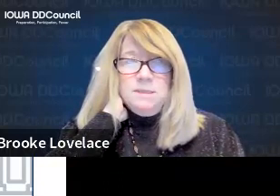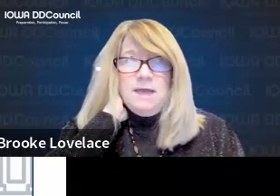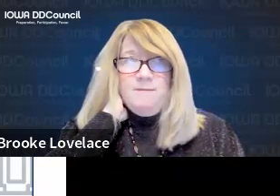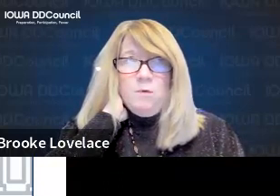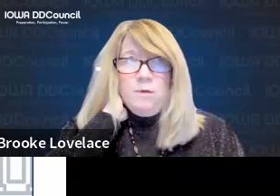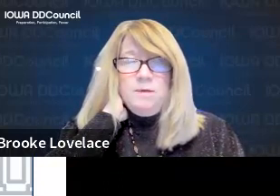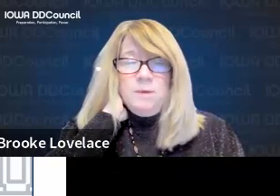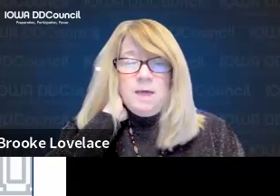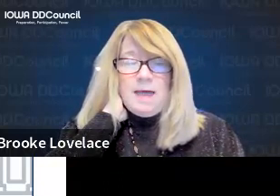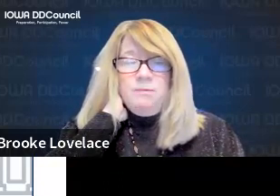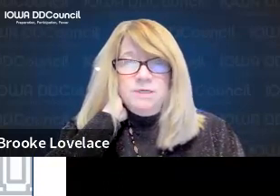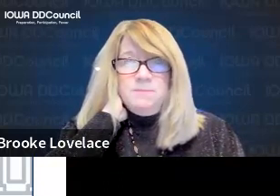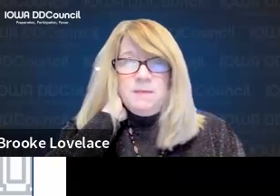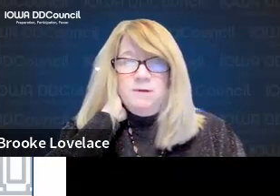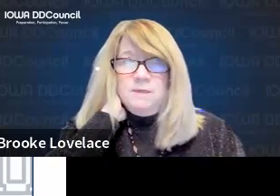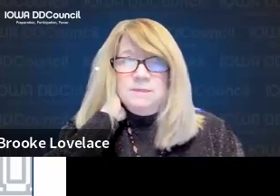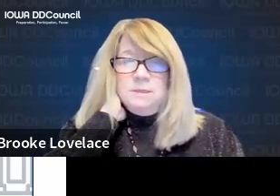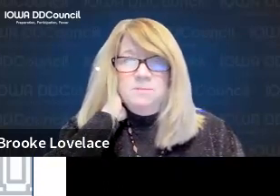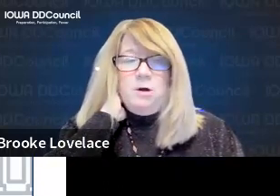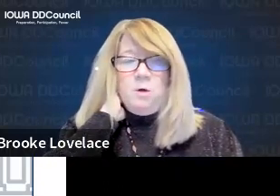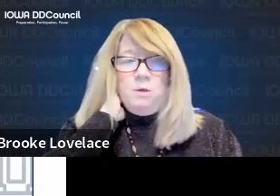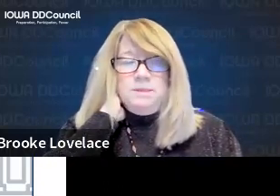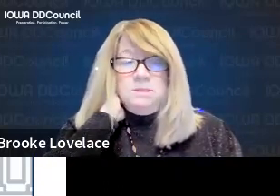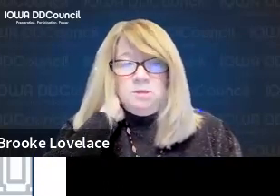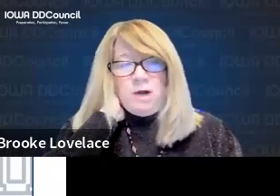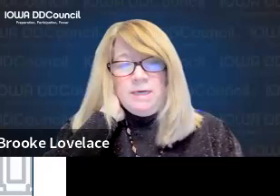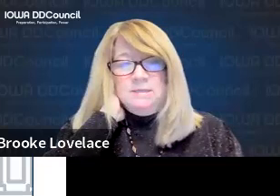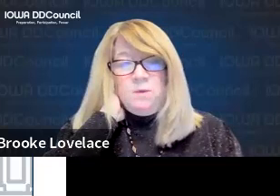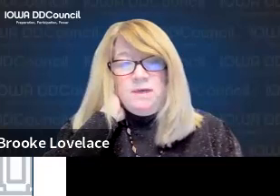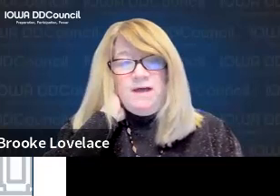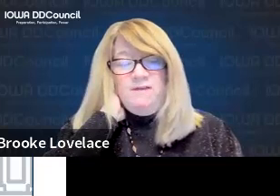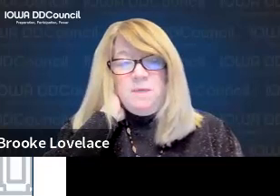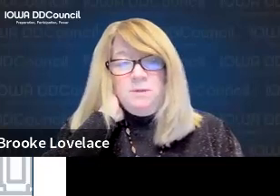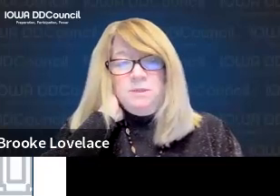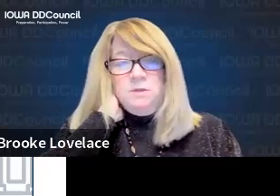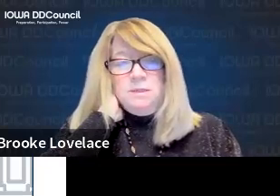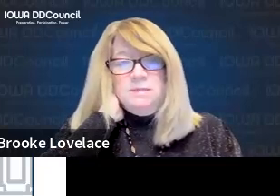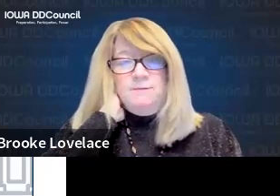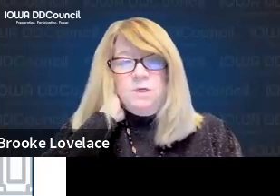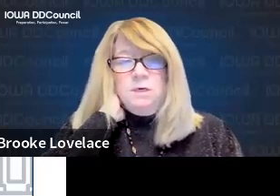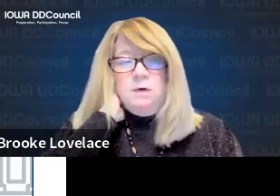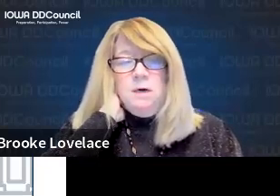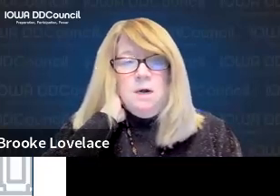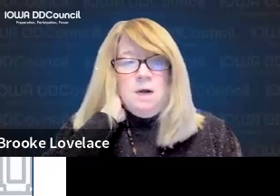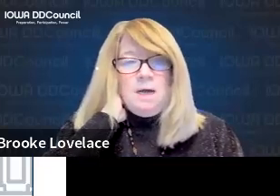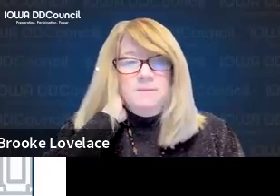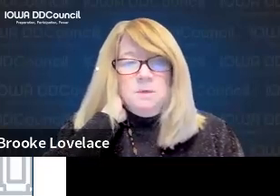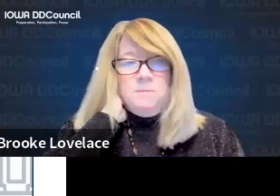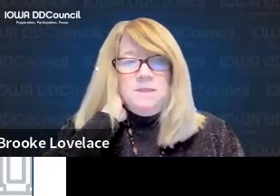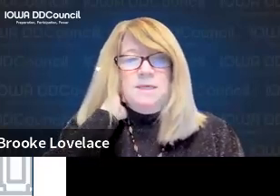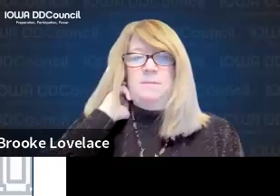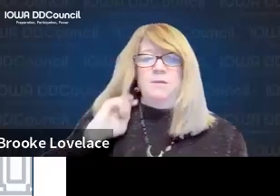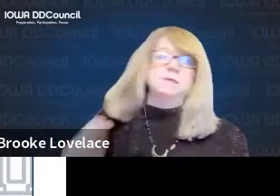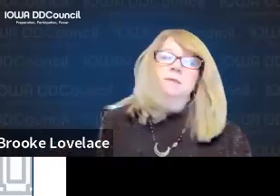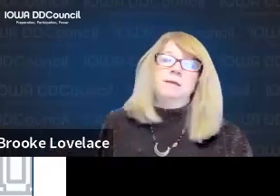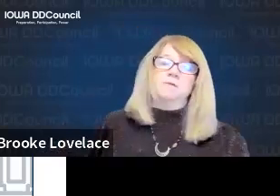This year we did have more than I had participate in previous years, but our goal is to still try to get 25 people to do this every year. So